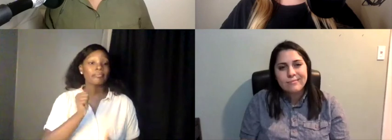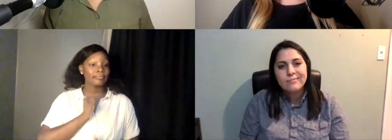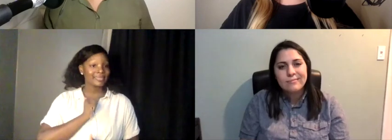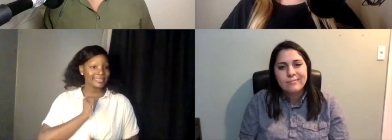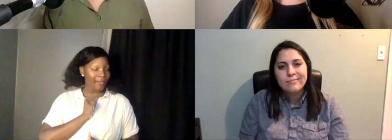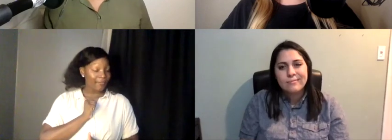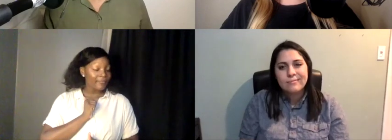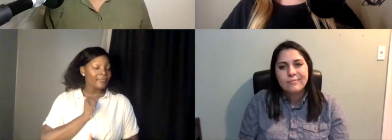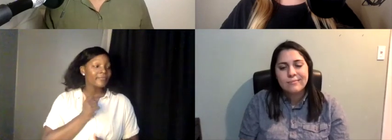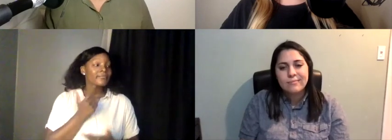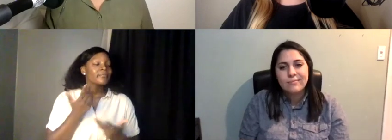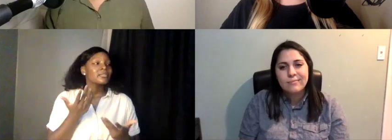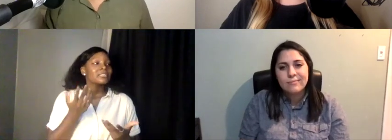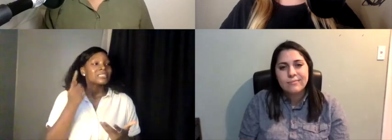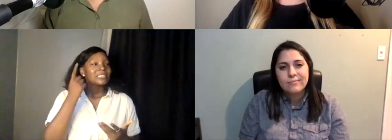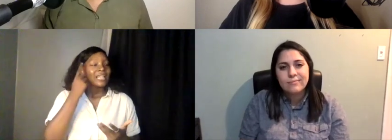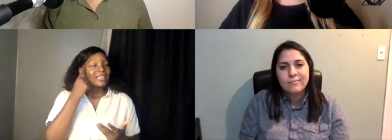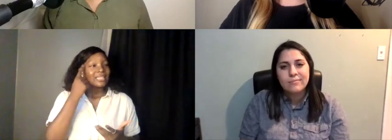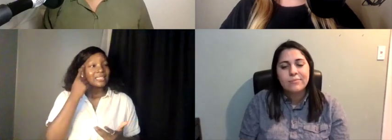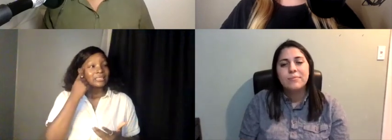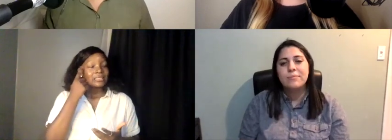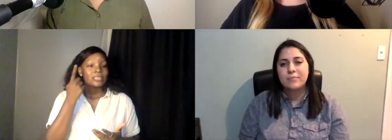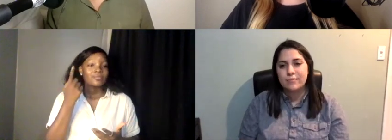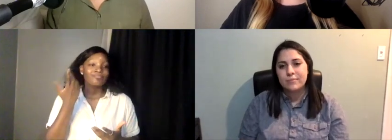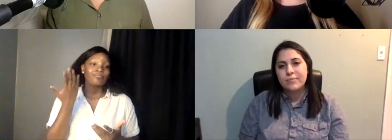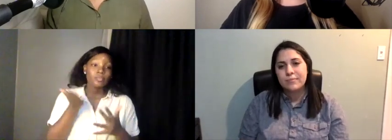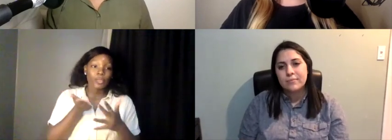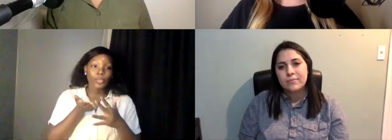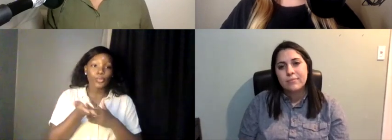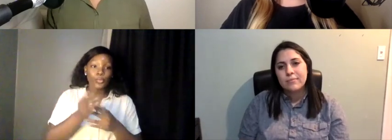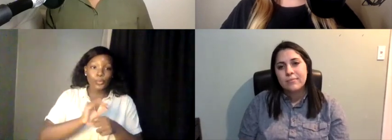I've transitioned through the pandemic. Like I've tried